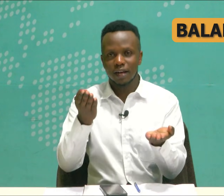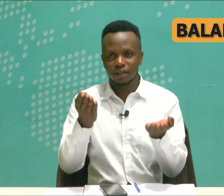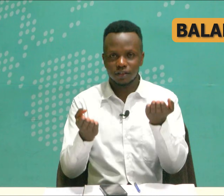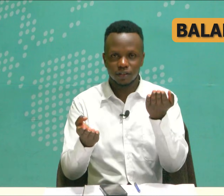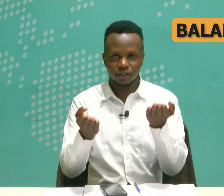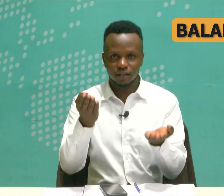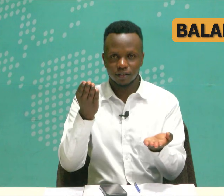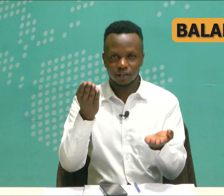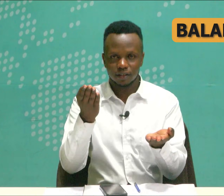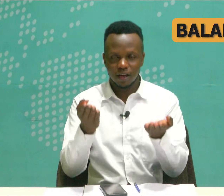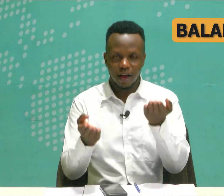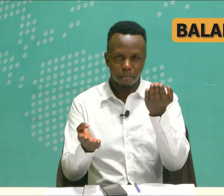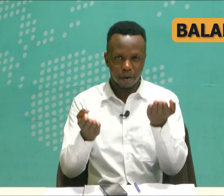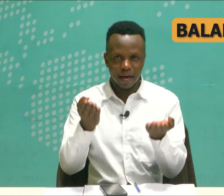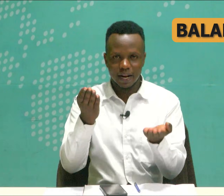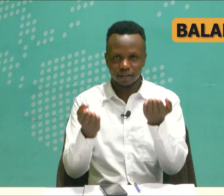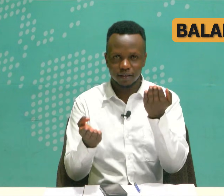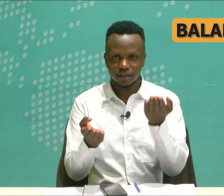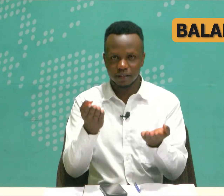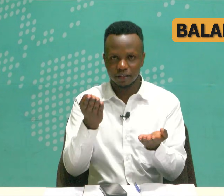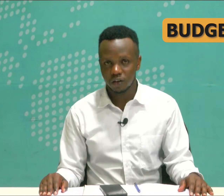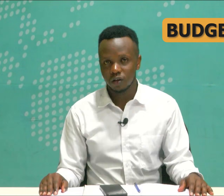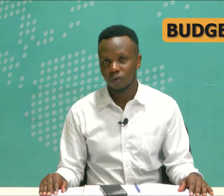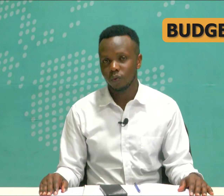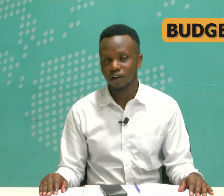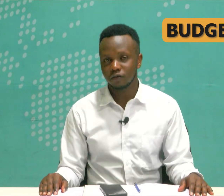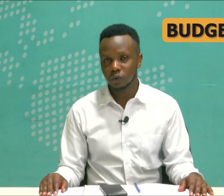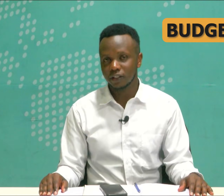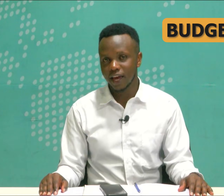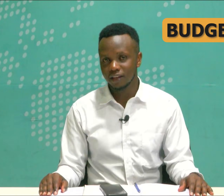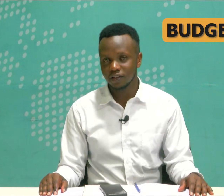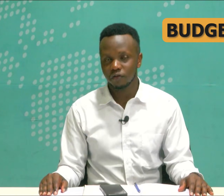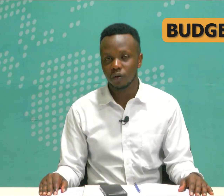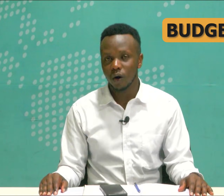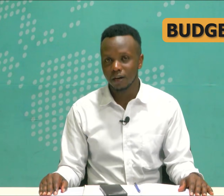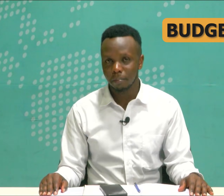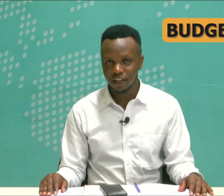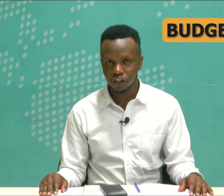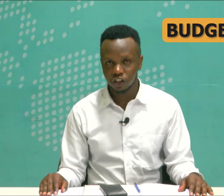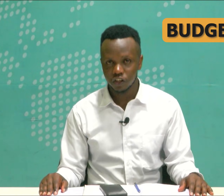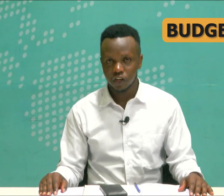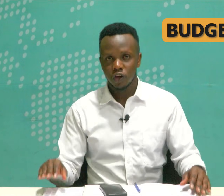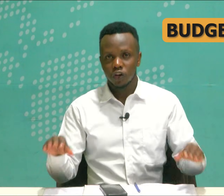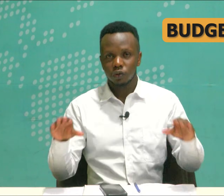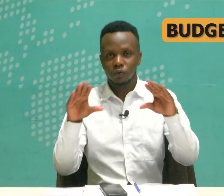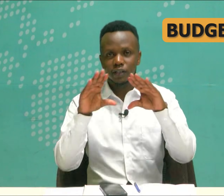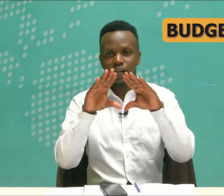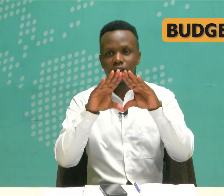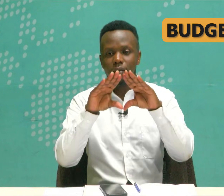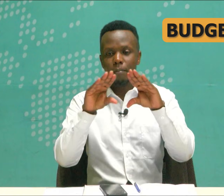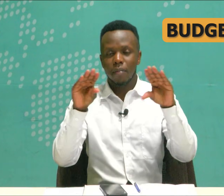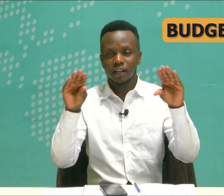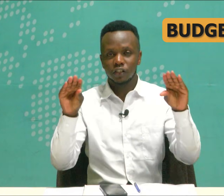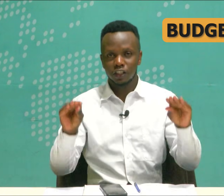balance, balance. We have two signs for the word budget. You say budget,